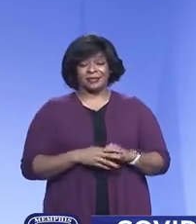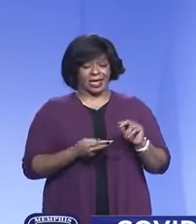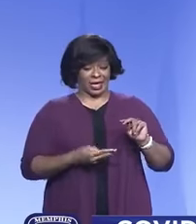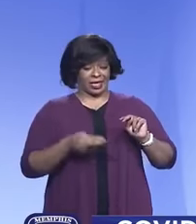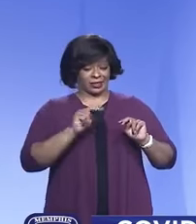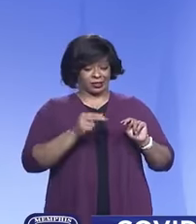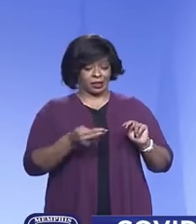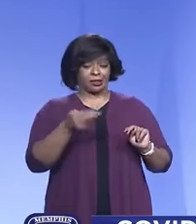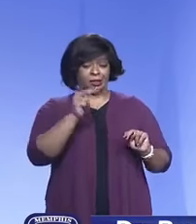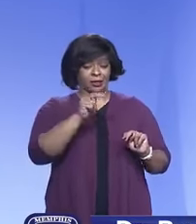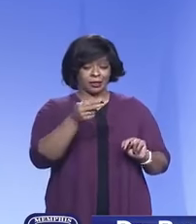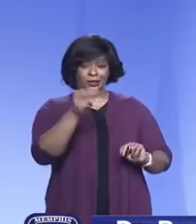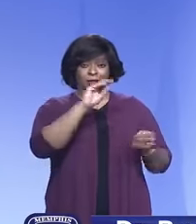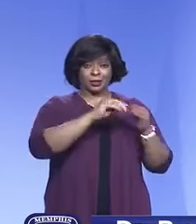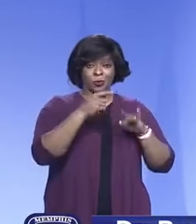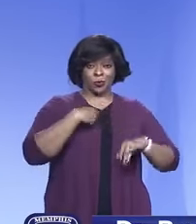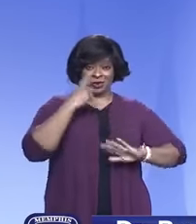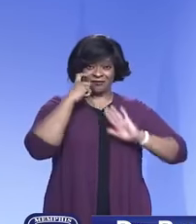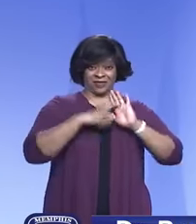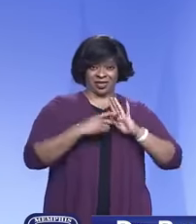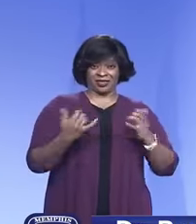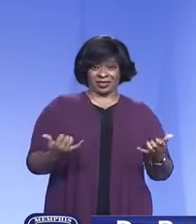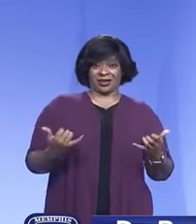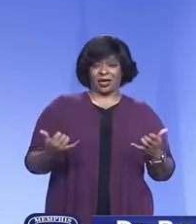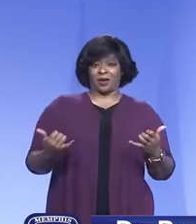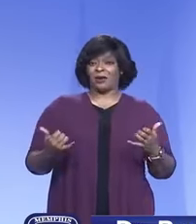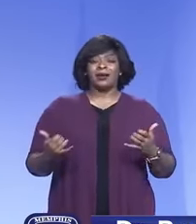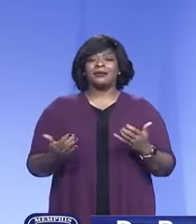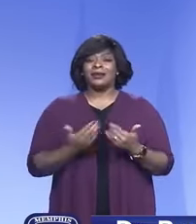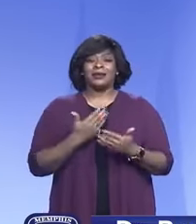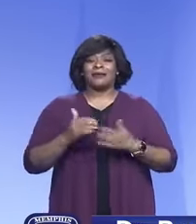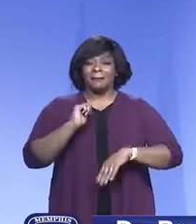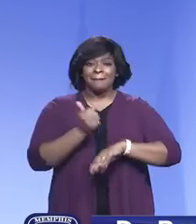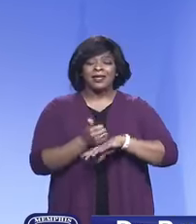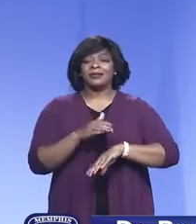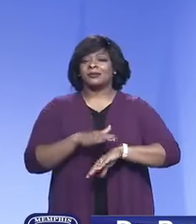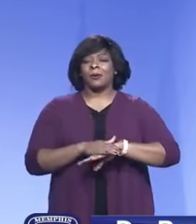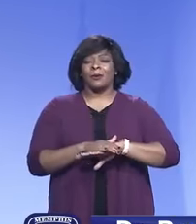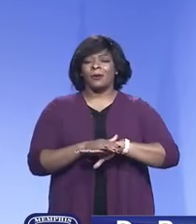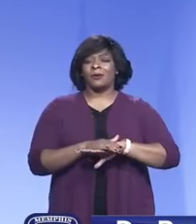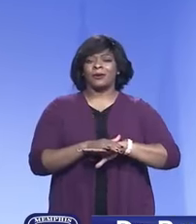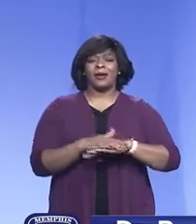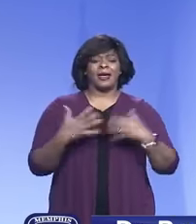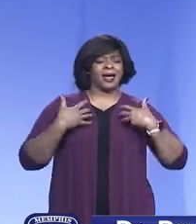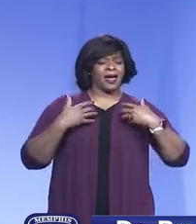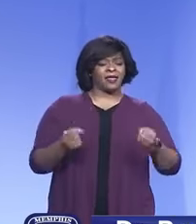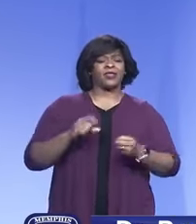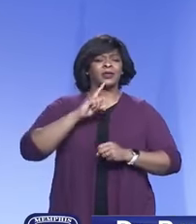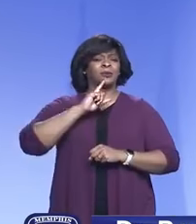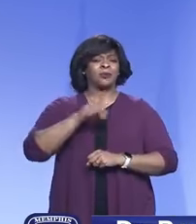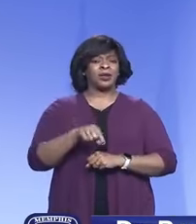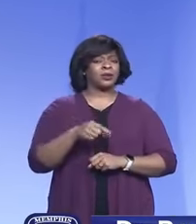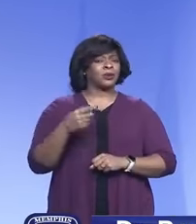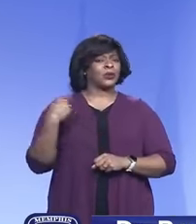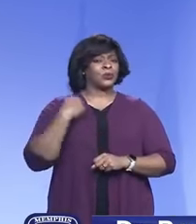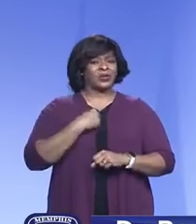escalating numbers as we're facing, and even based on the health directive, what